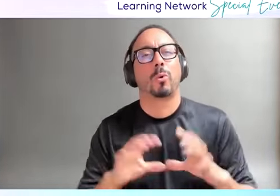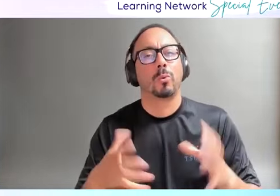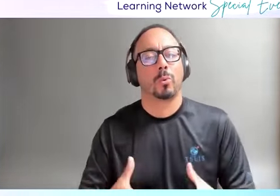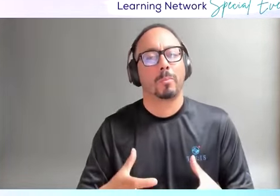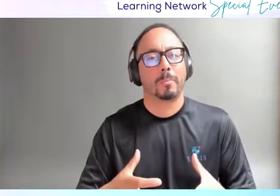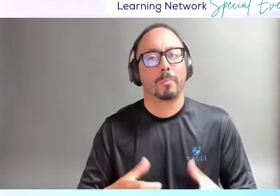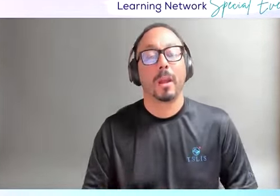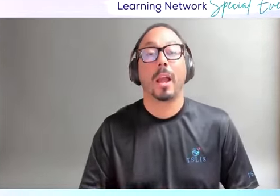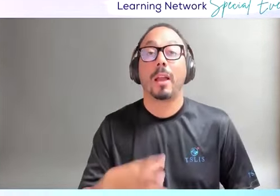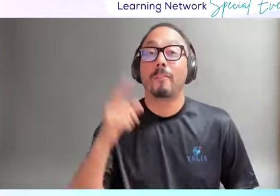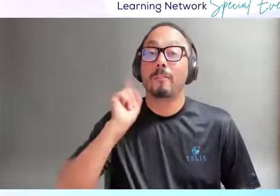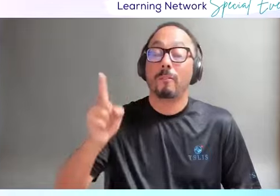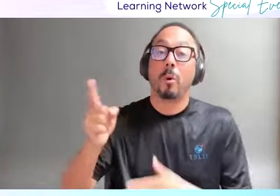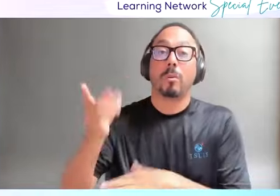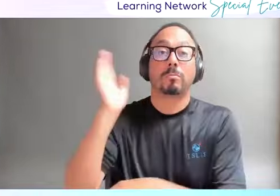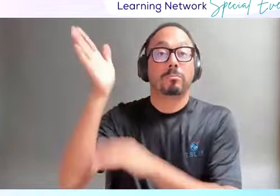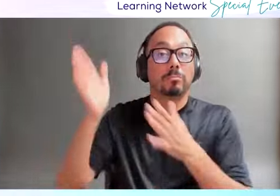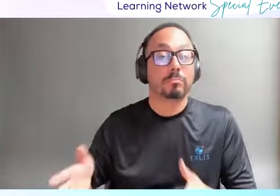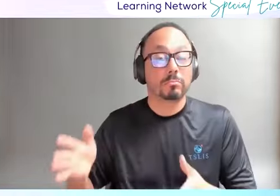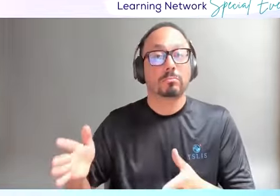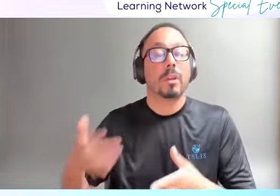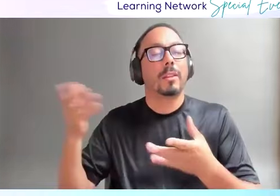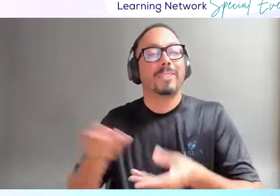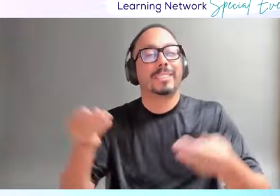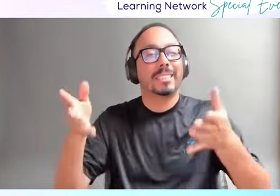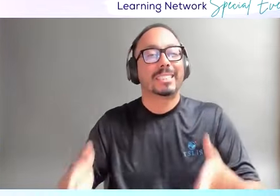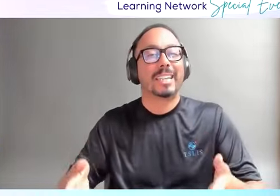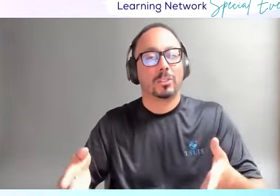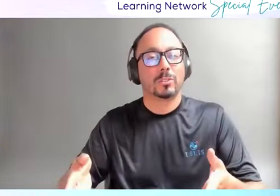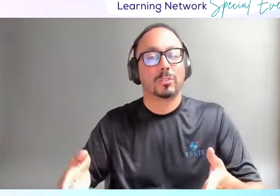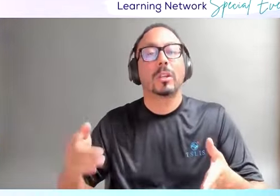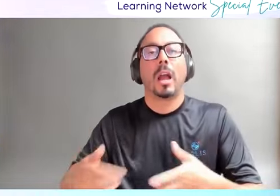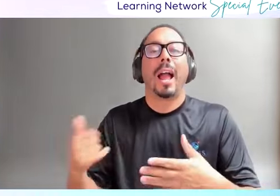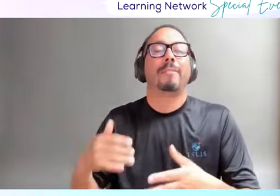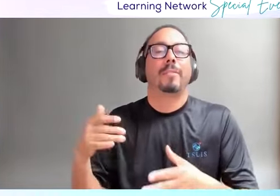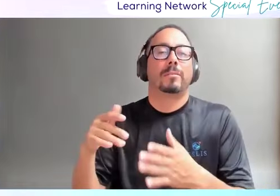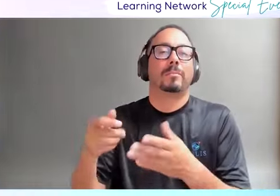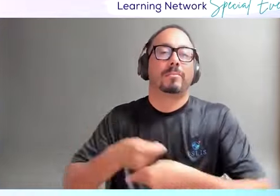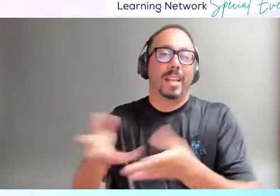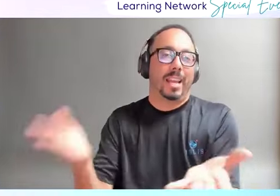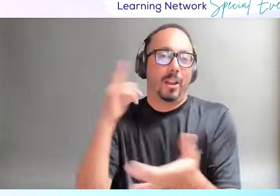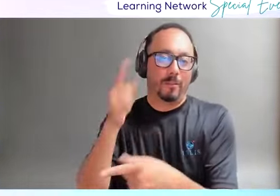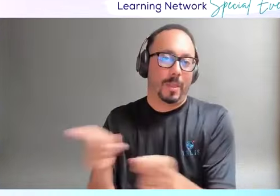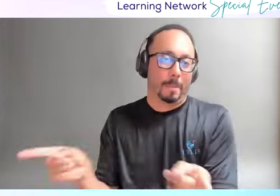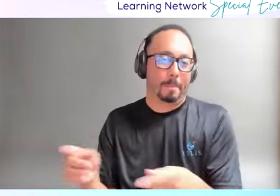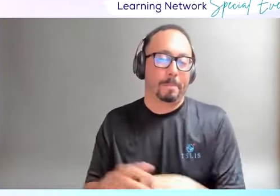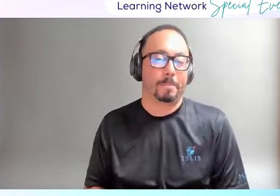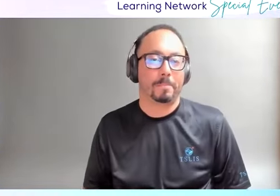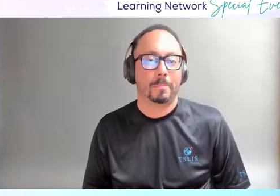providers, and a facilitator's guide. And we're in the stage now of testing this the implementation